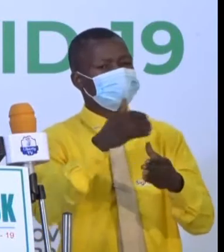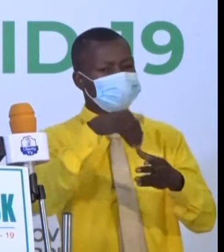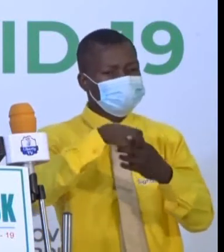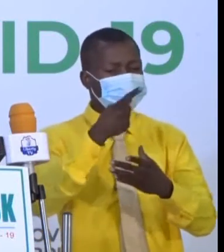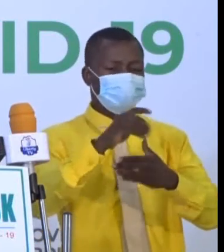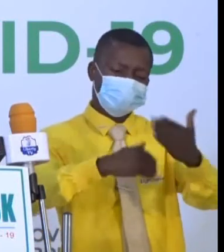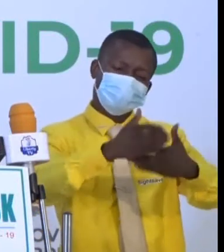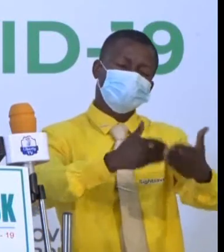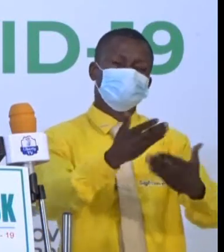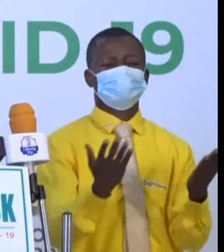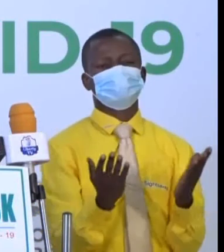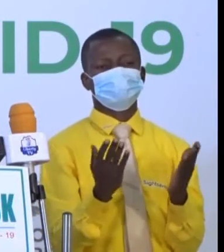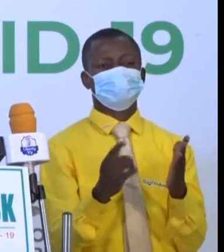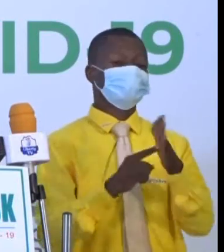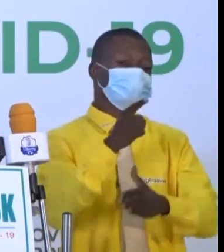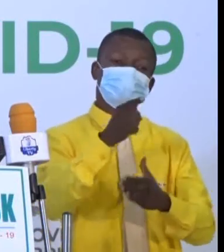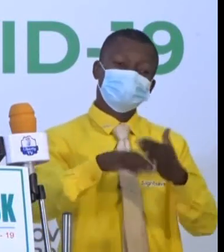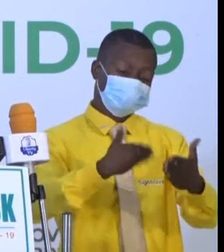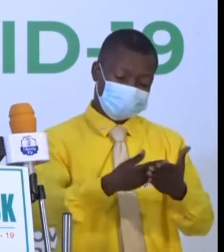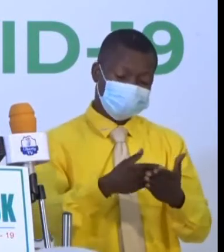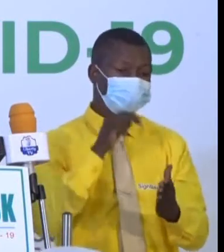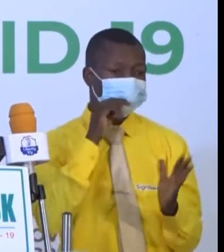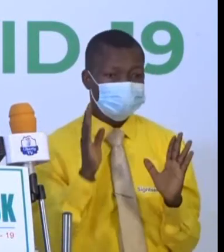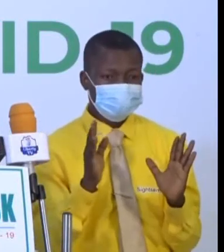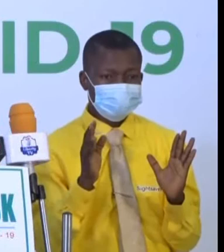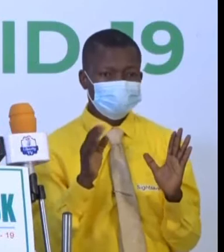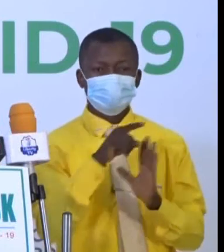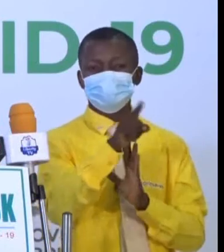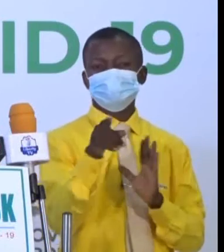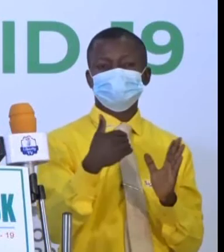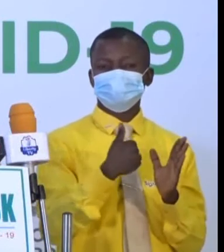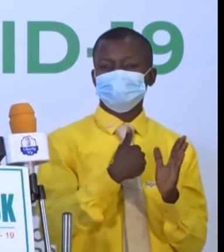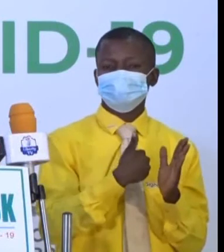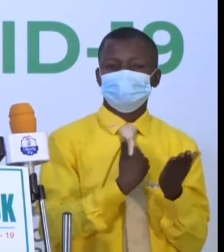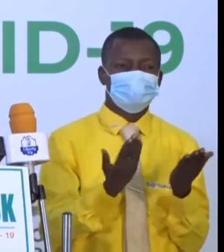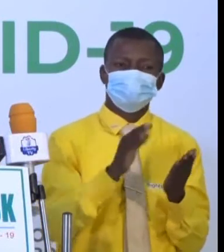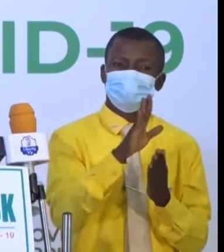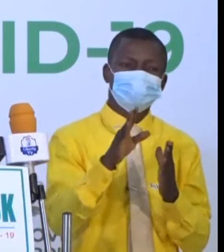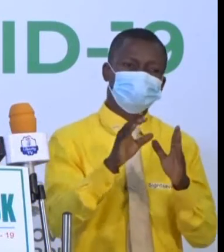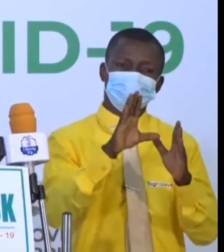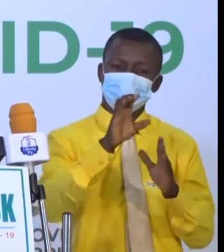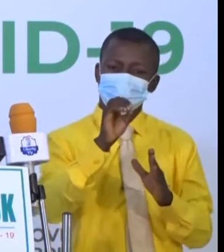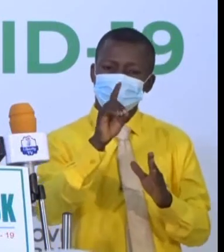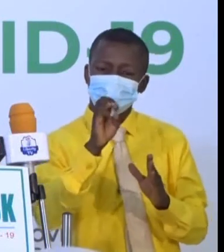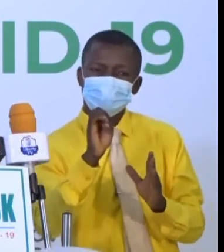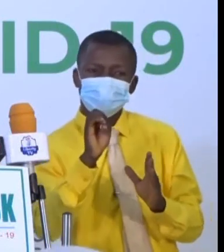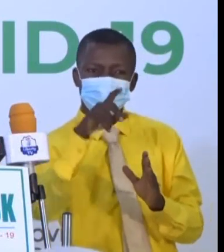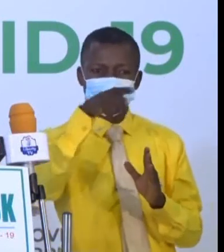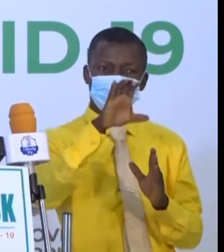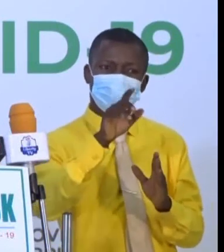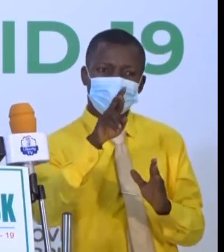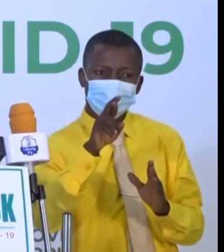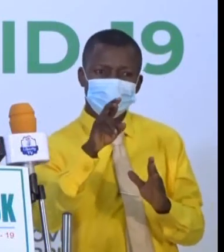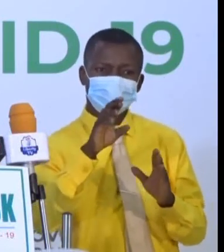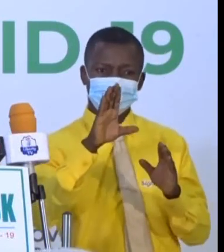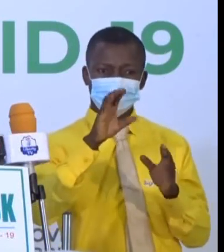shared measures to curb spread of the virus as international flights resume. He, however, said that there were clearly implications